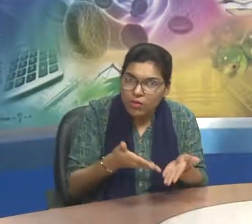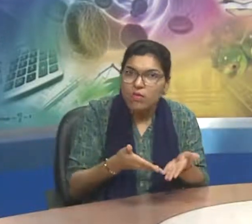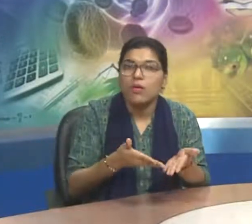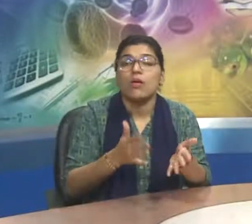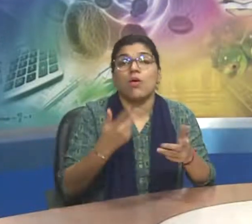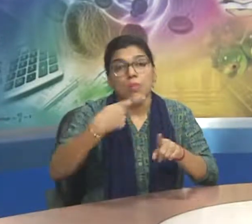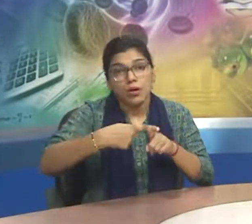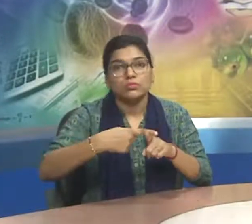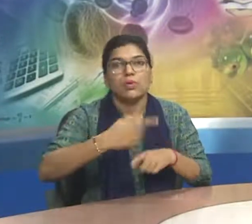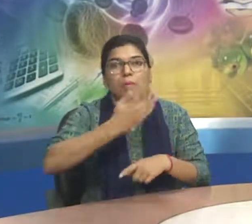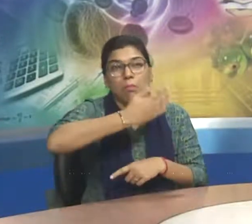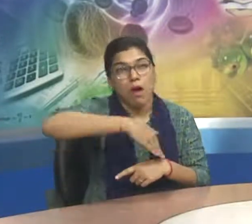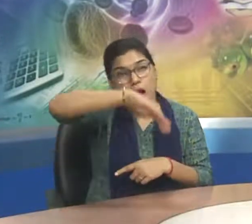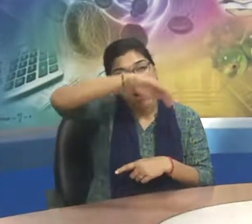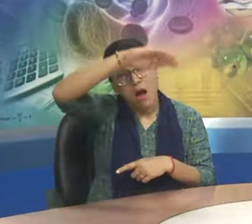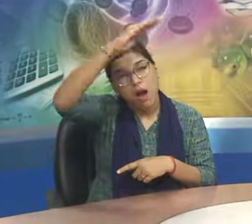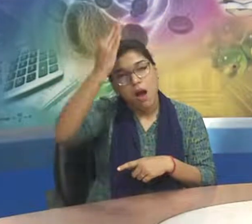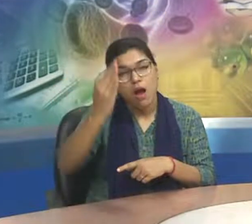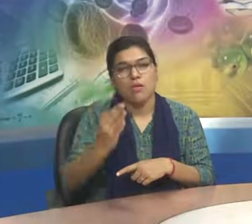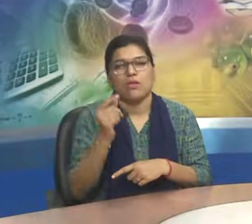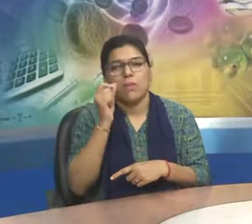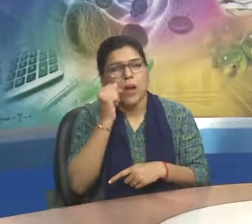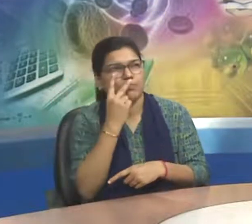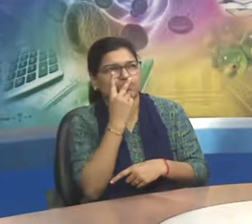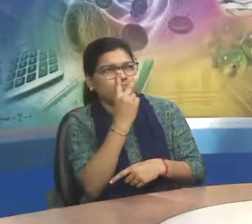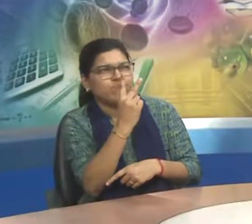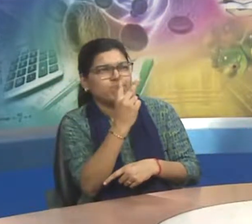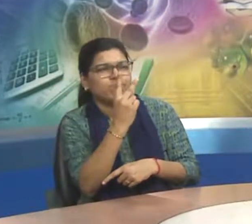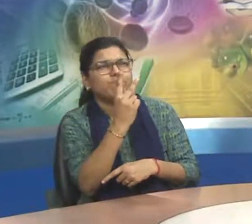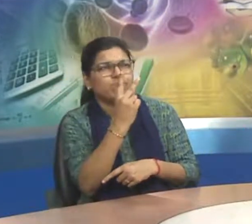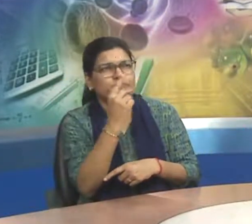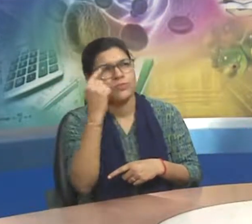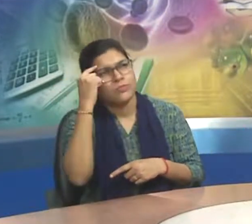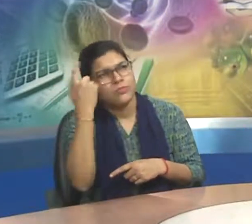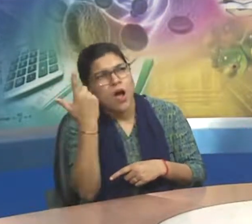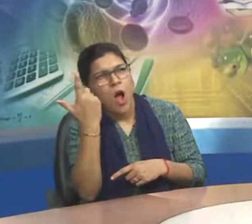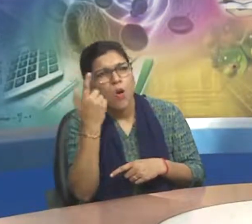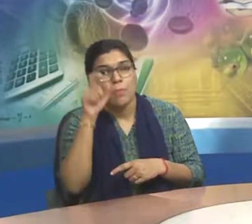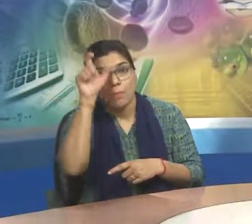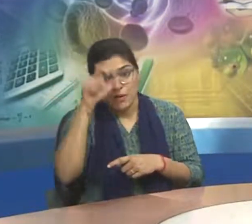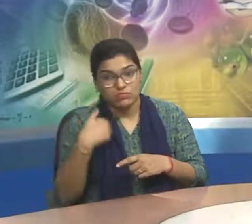and sometimes there are roads carved out of the